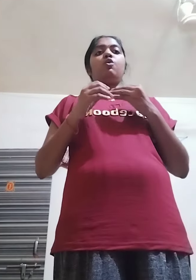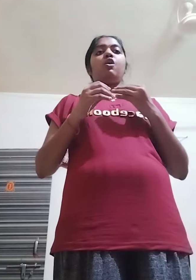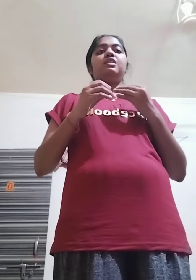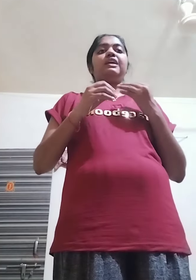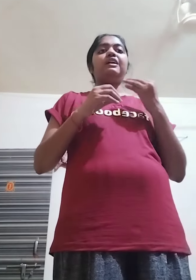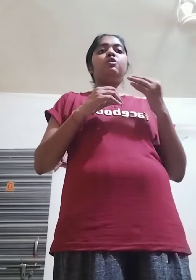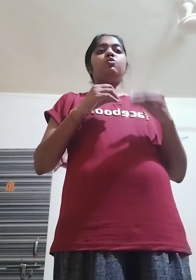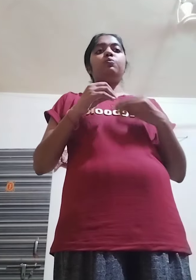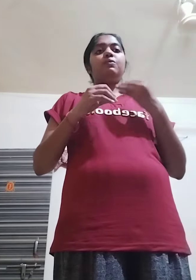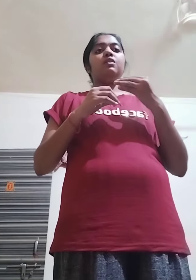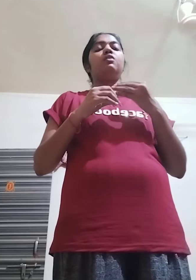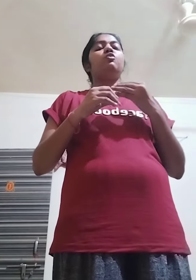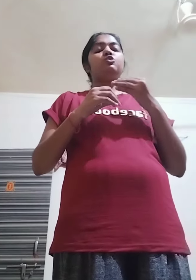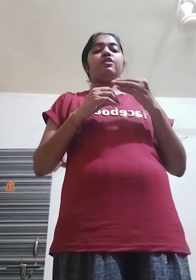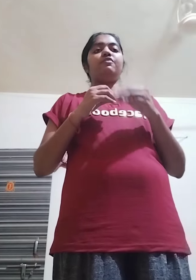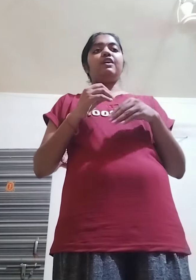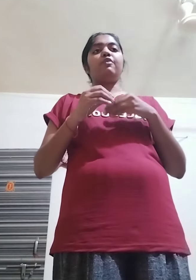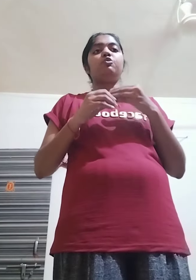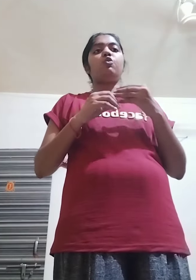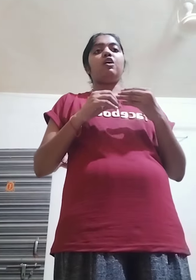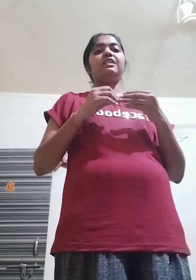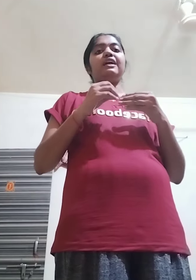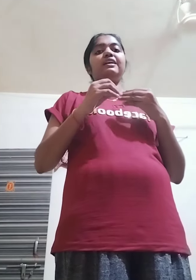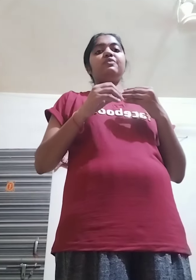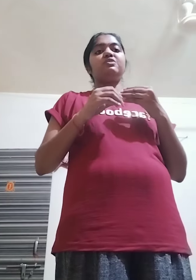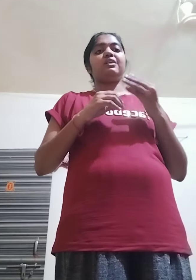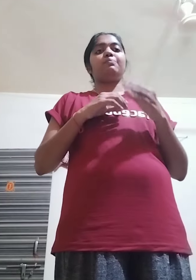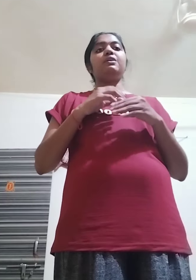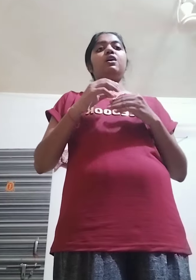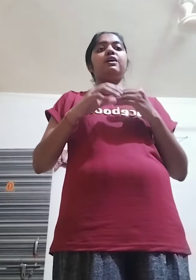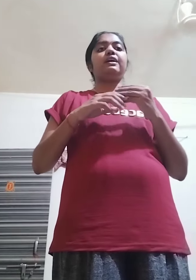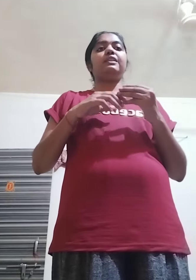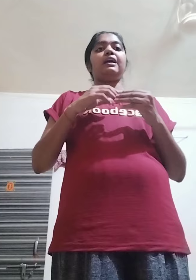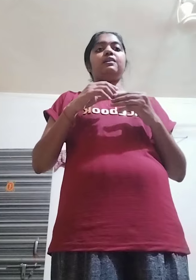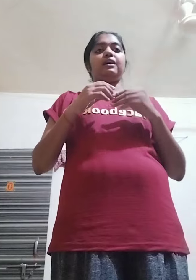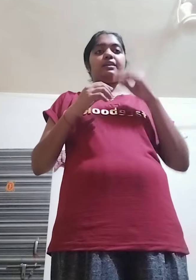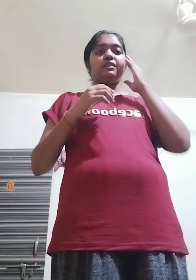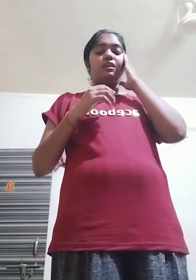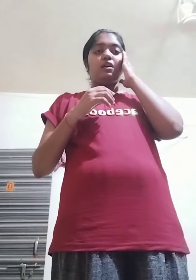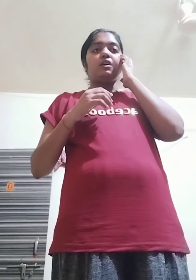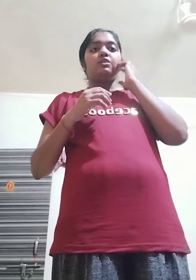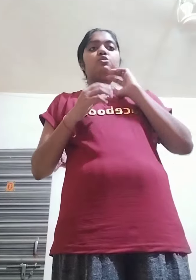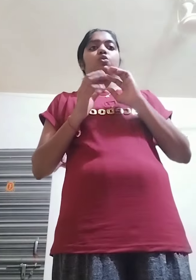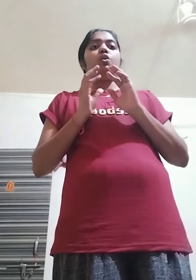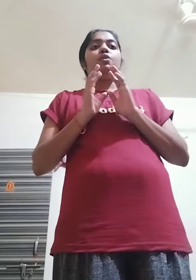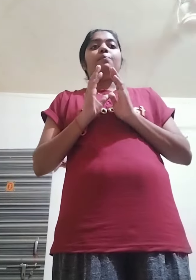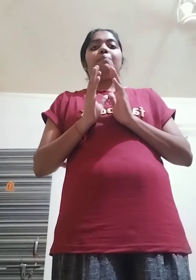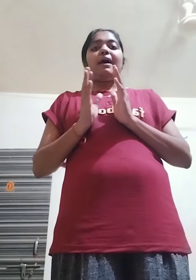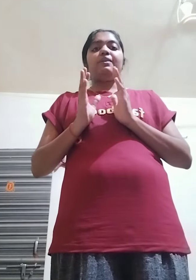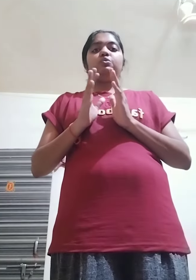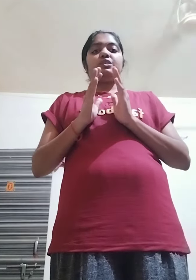call that we have to call that if statement again and again. So by using